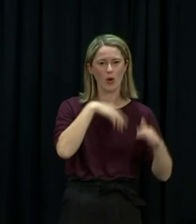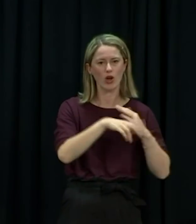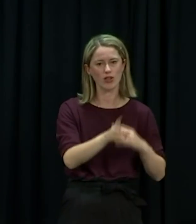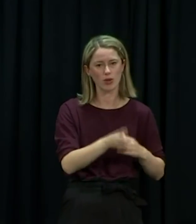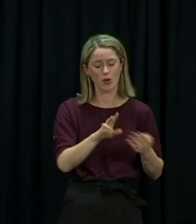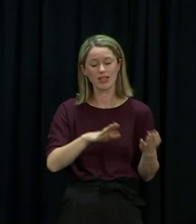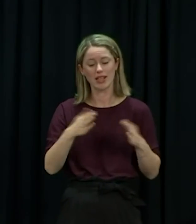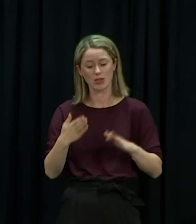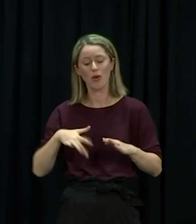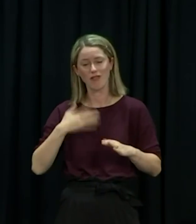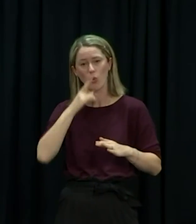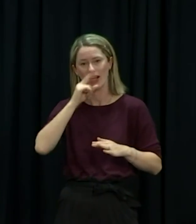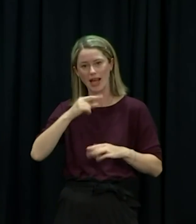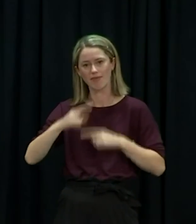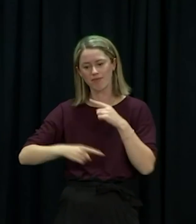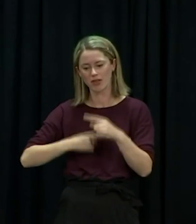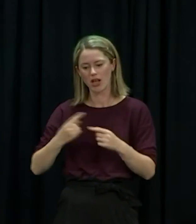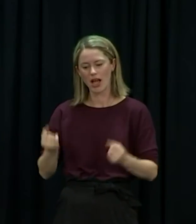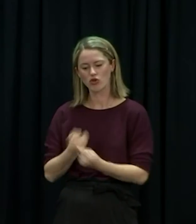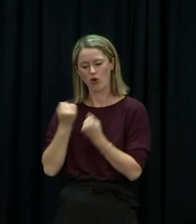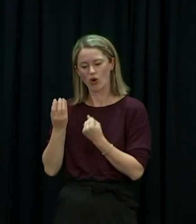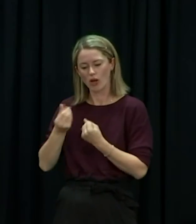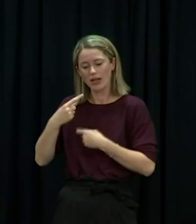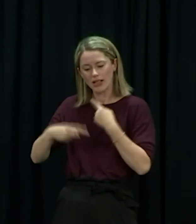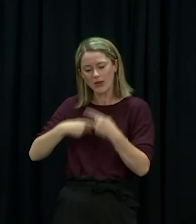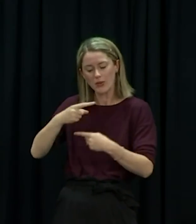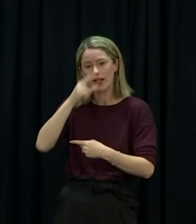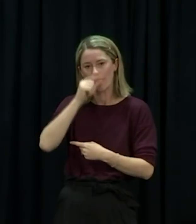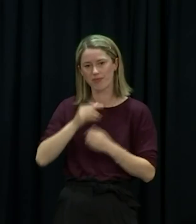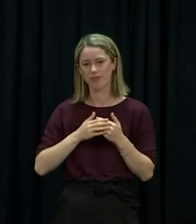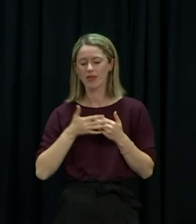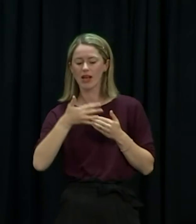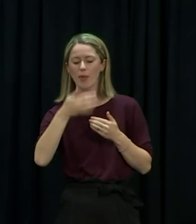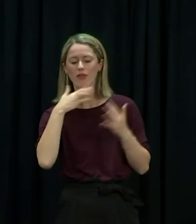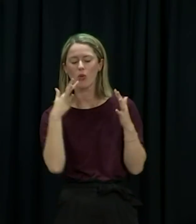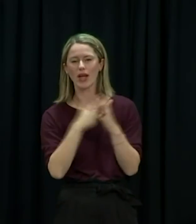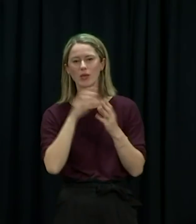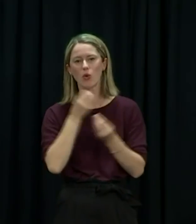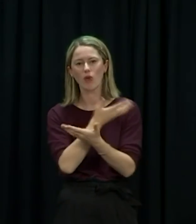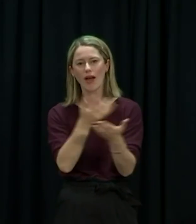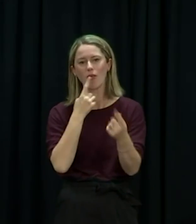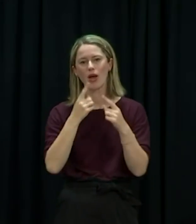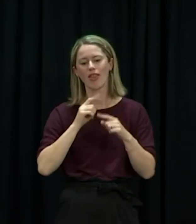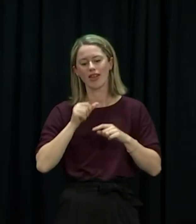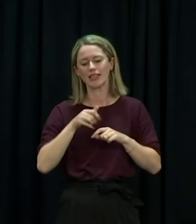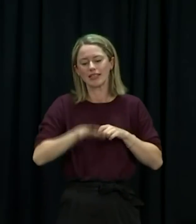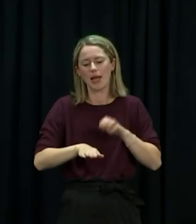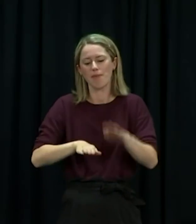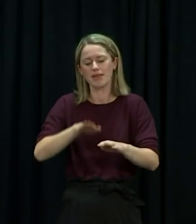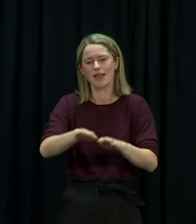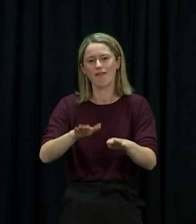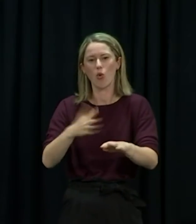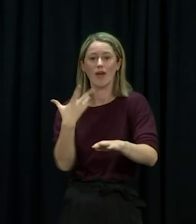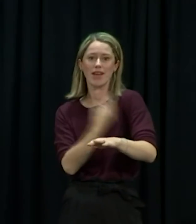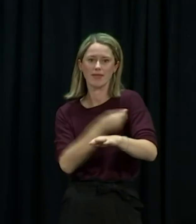as delivering a strong economy and low unemployment. In the coming weeks, I'll outline the framework for our next steps as vaccination rates